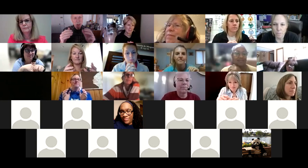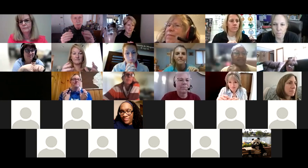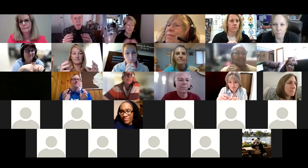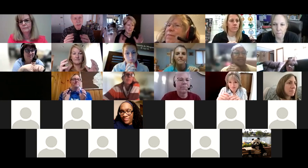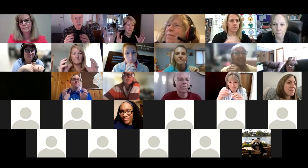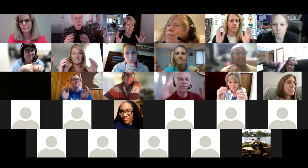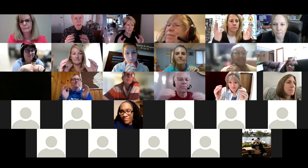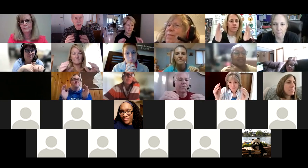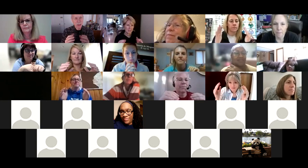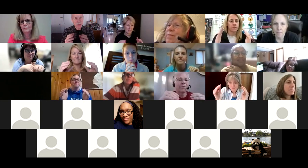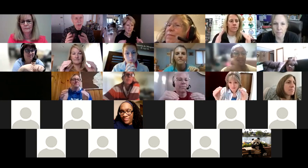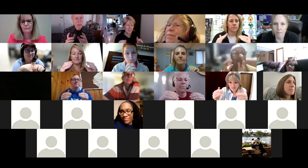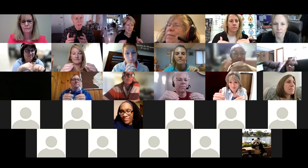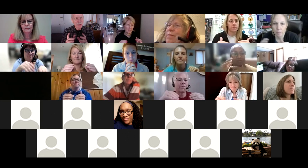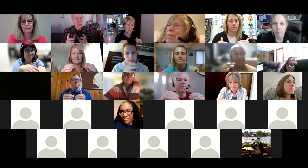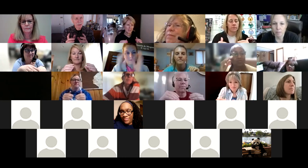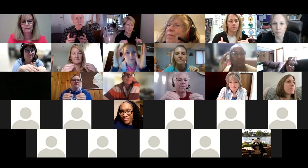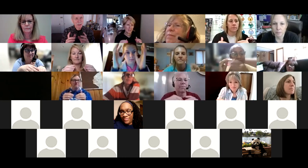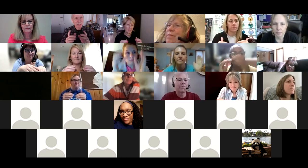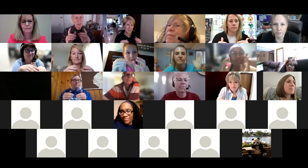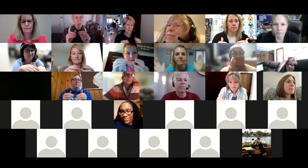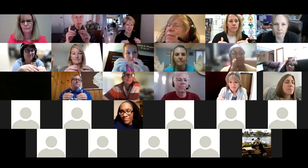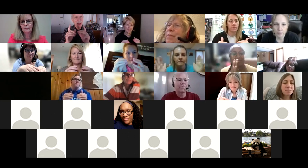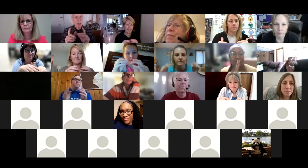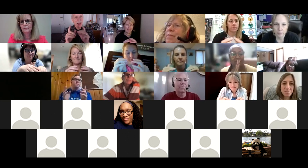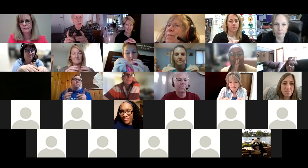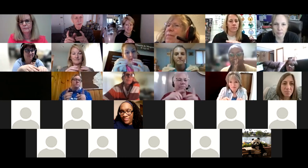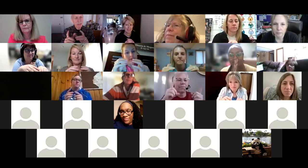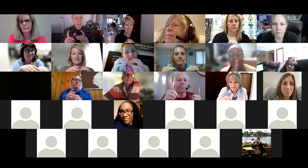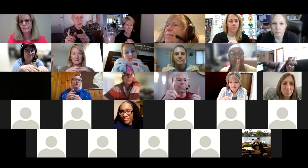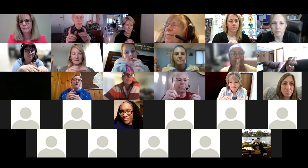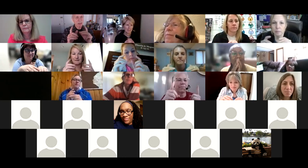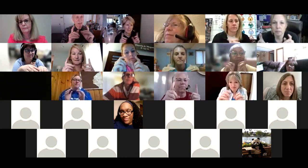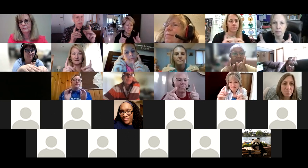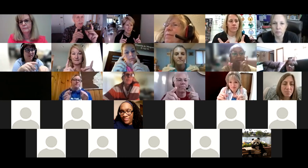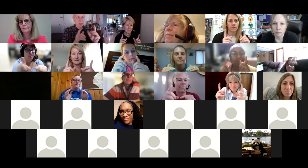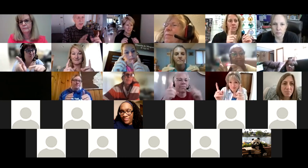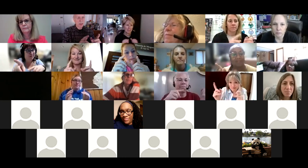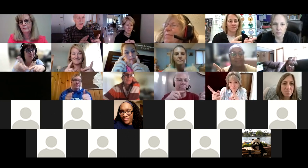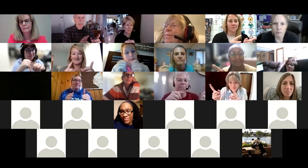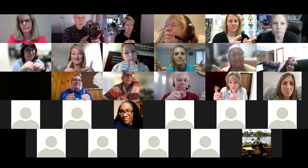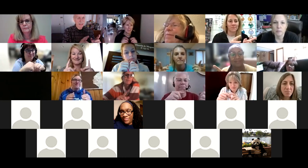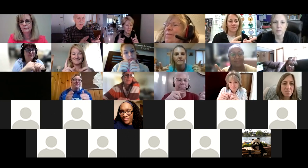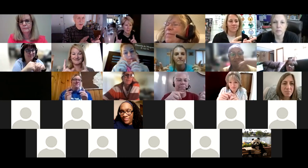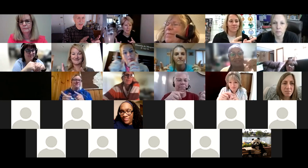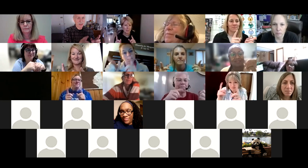experiences with color writing that would help other teachers learn how to teach writing?